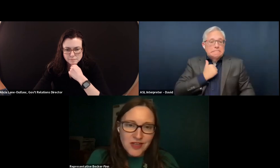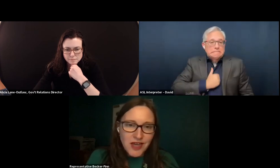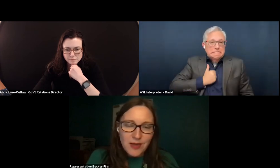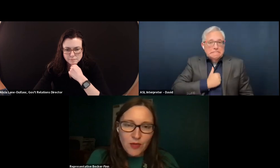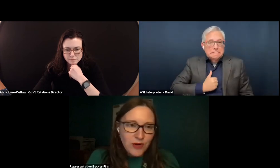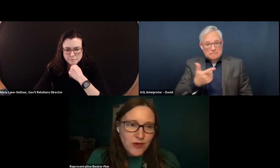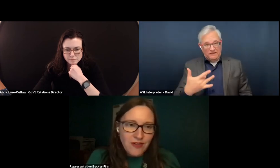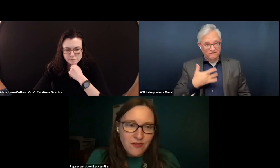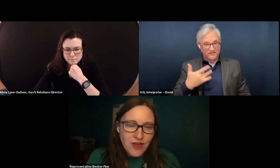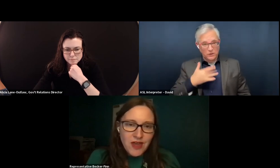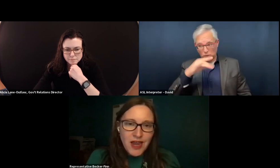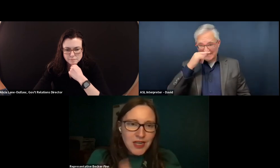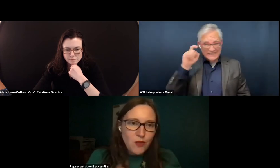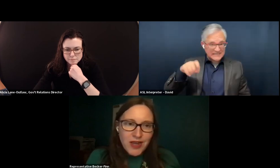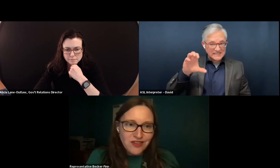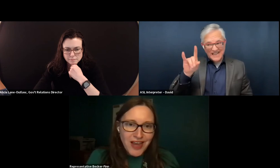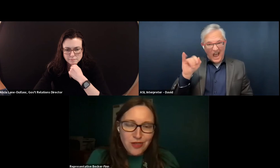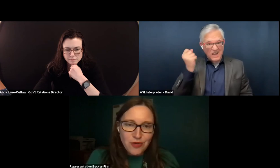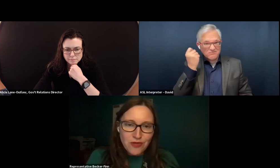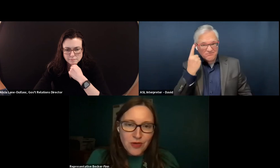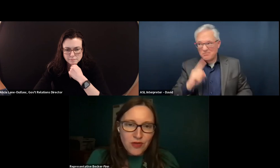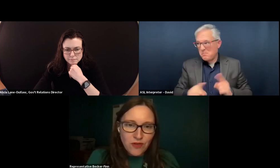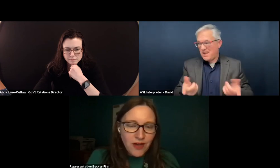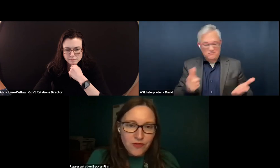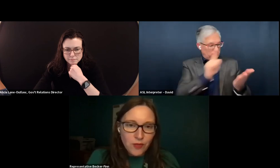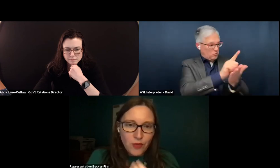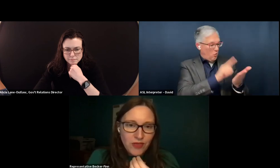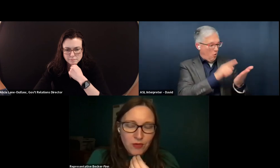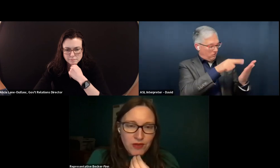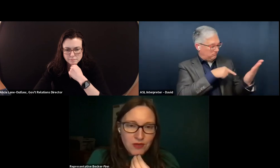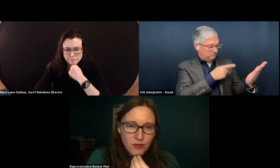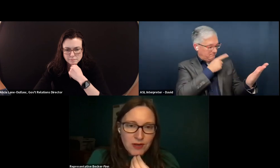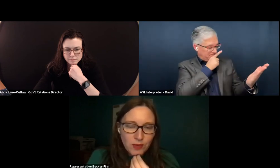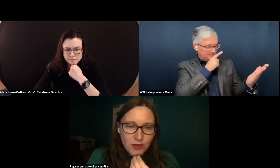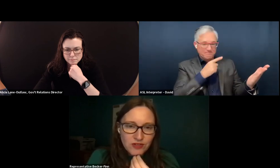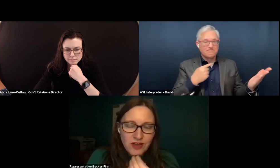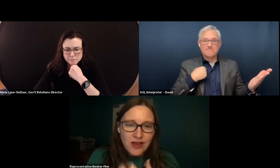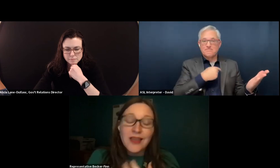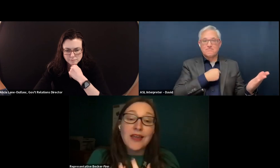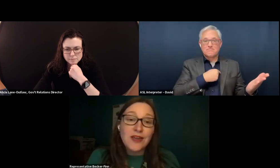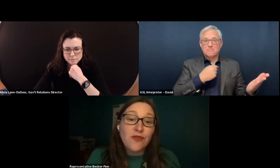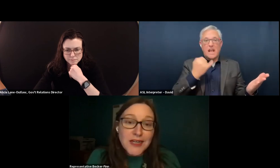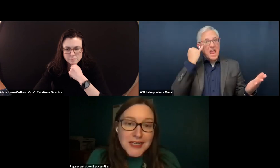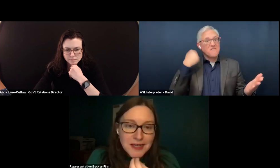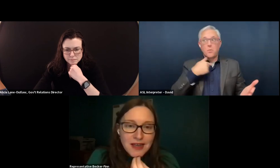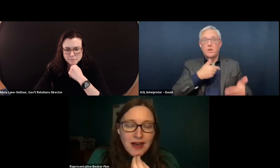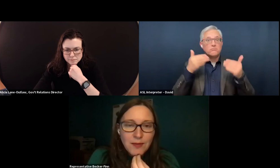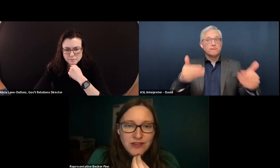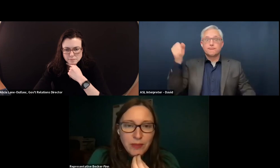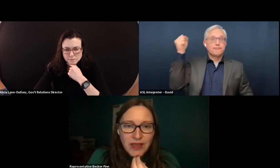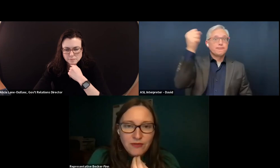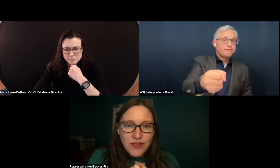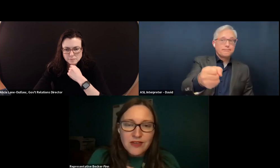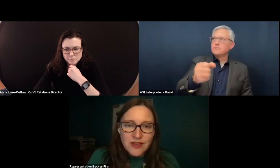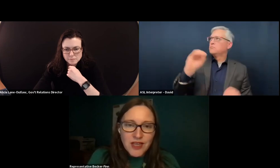needs a CDI, but we don't have any way in statute that we feel comfortable with that we can reimburse, get funding